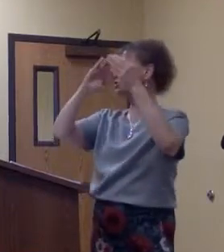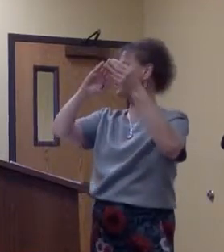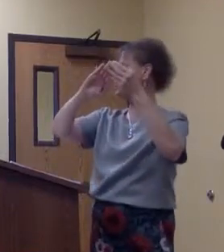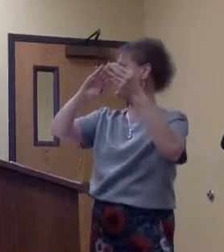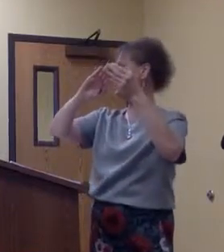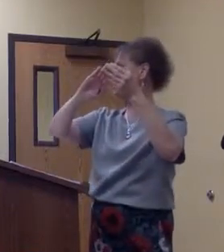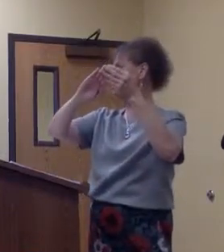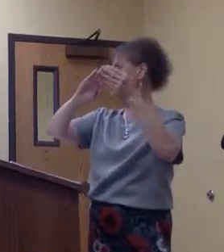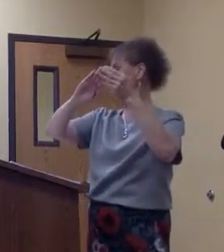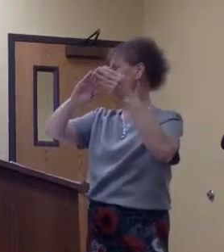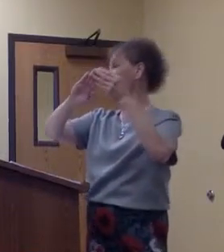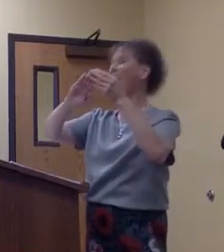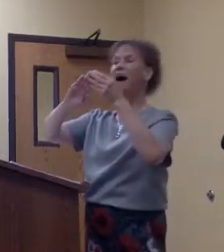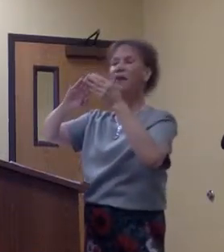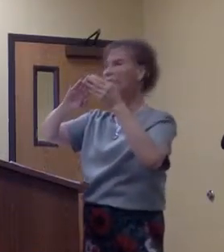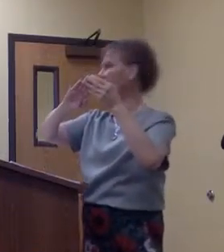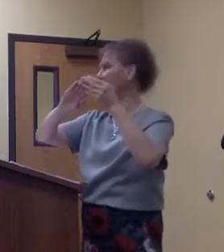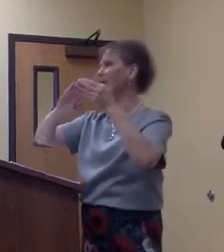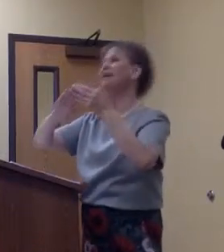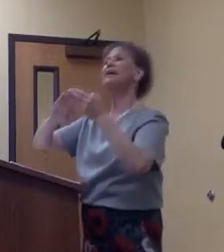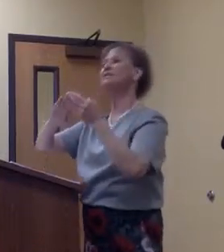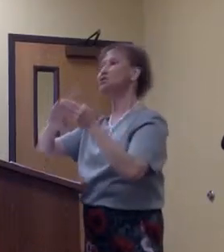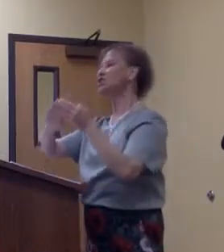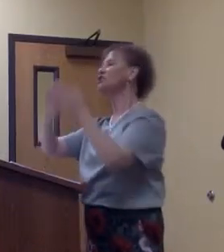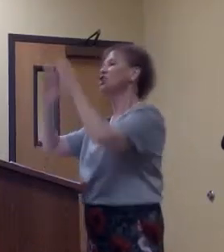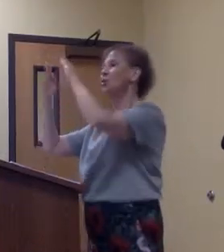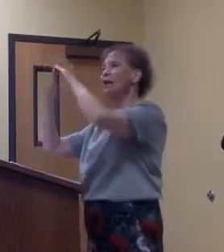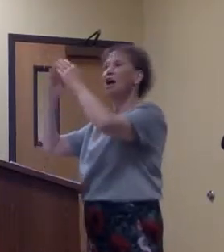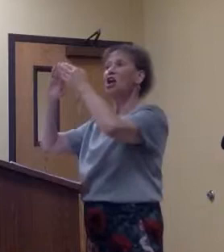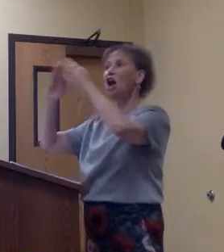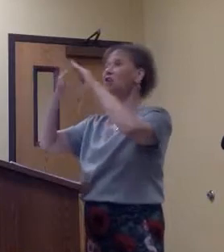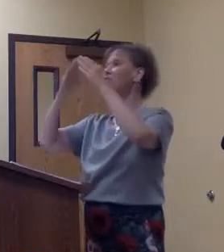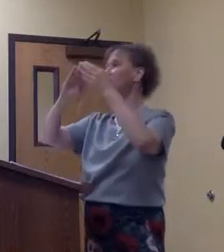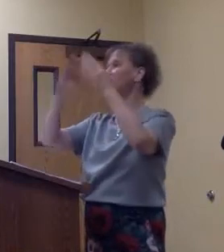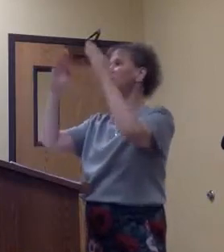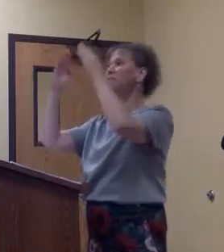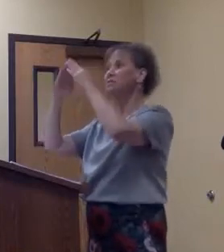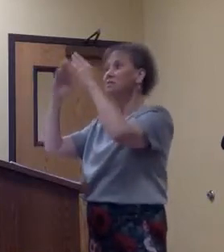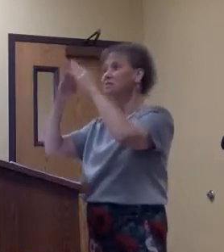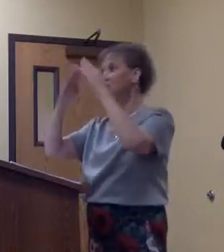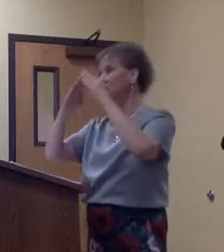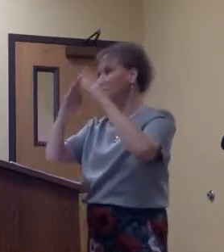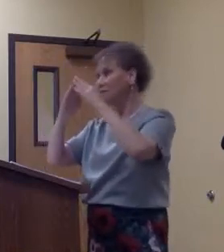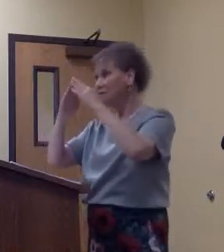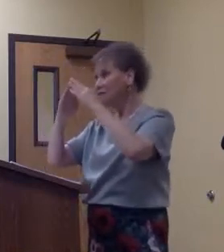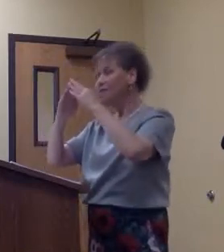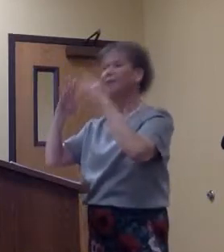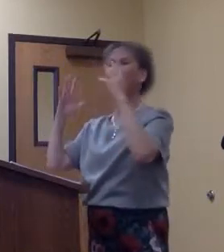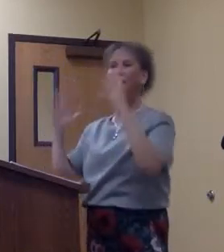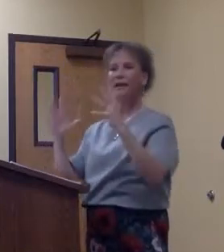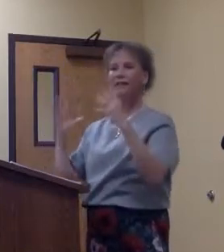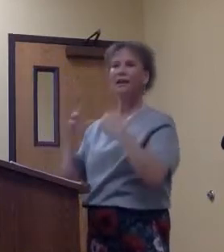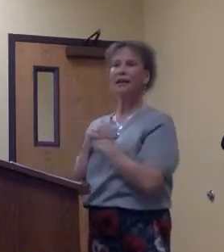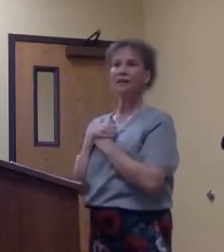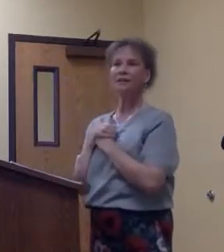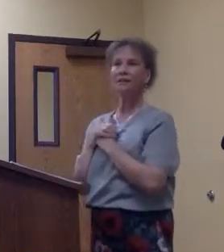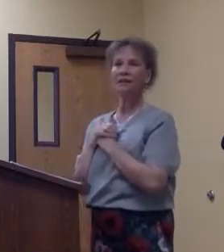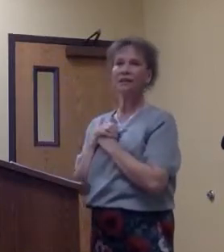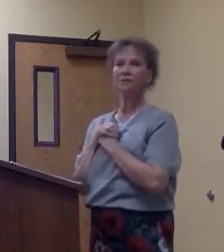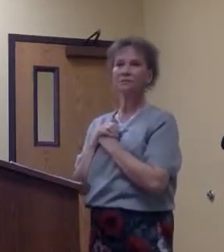twist. Either way, it's just showing a lot of roofs and indicating a city.